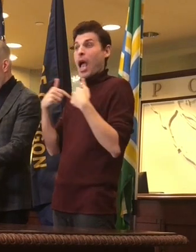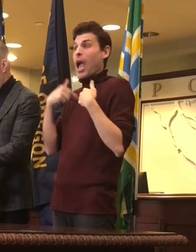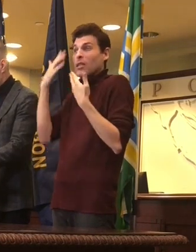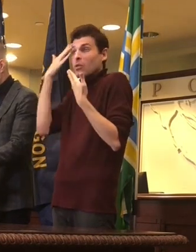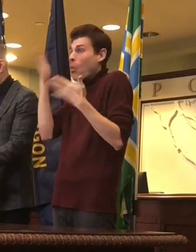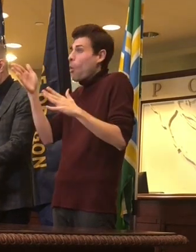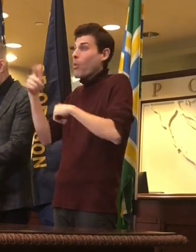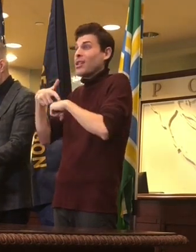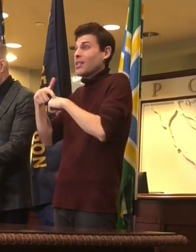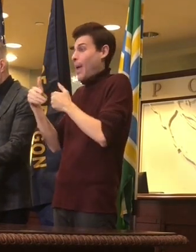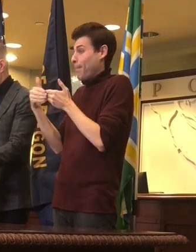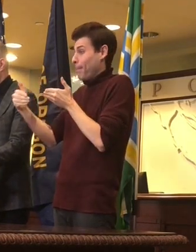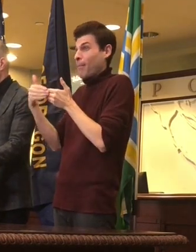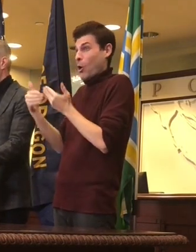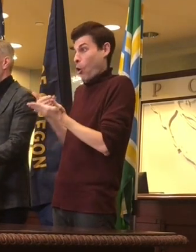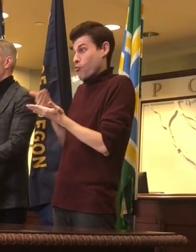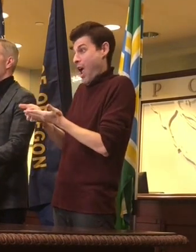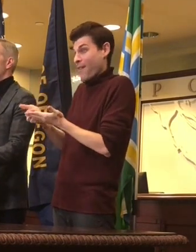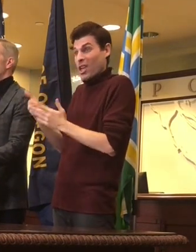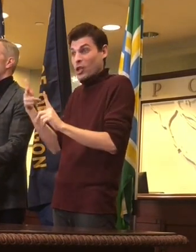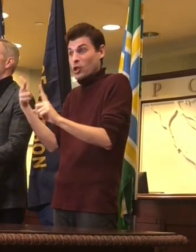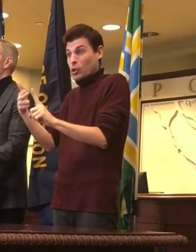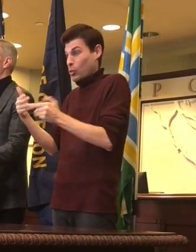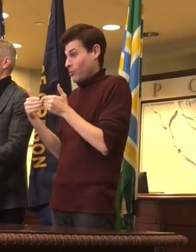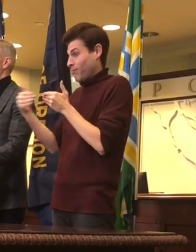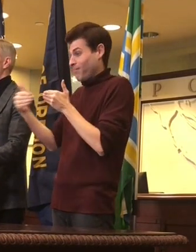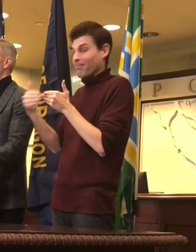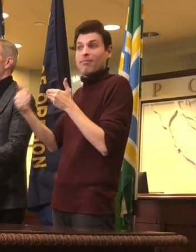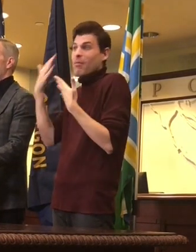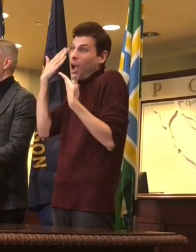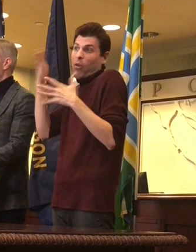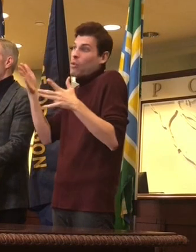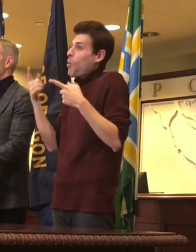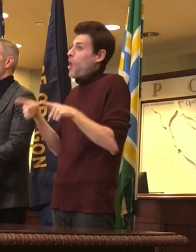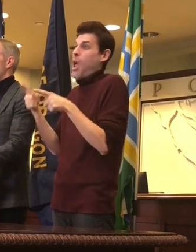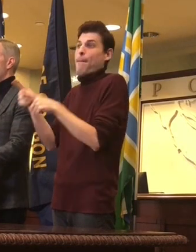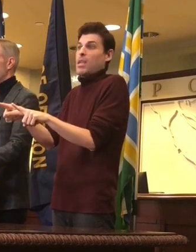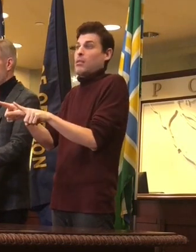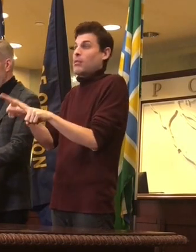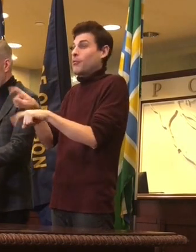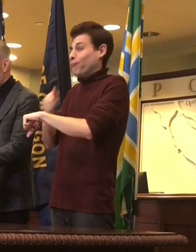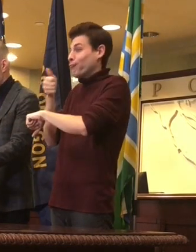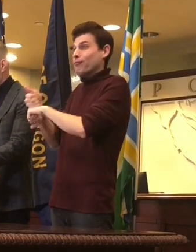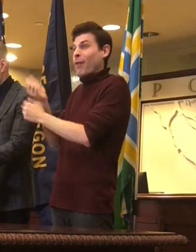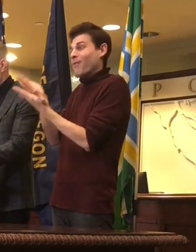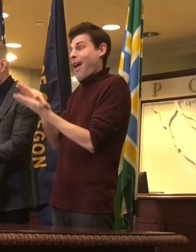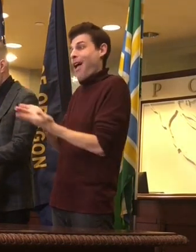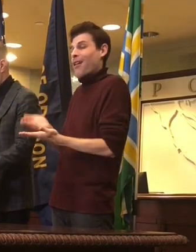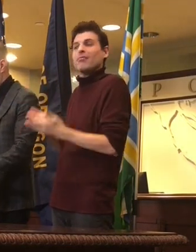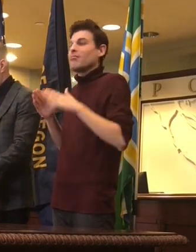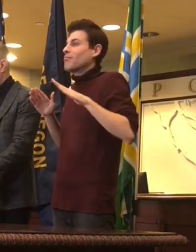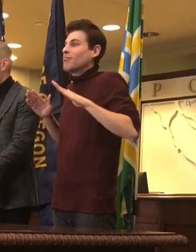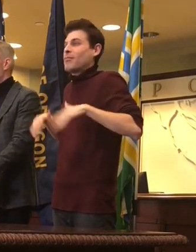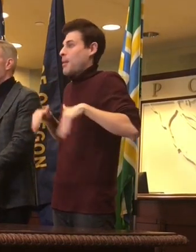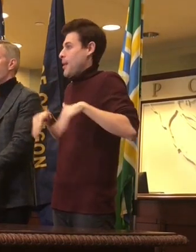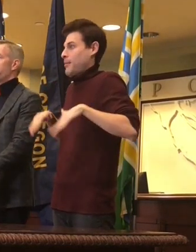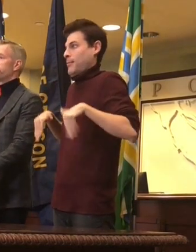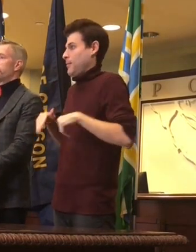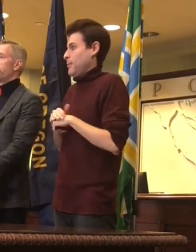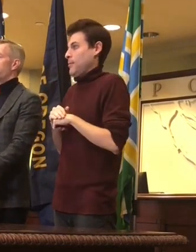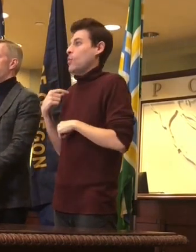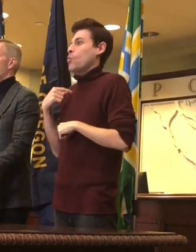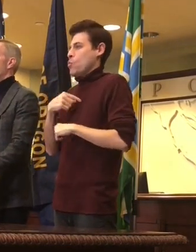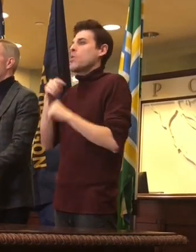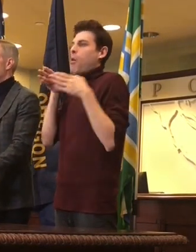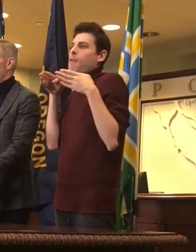the time the officers arrived on the scene and when the shooting took place. That has not been established yet. That will be one